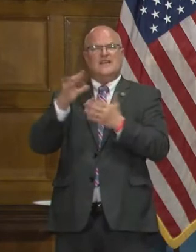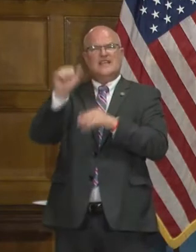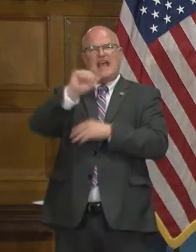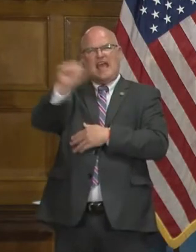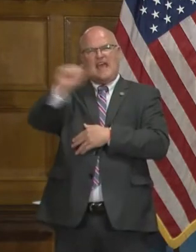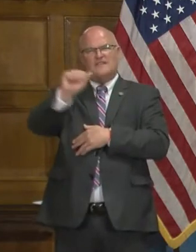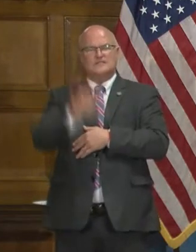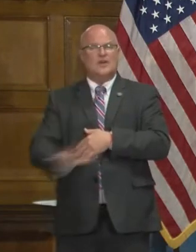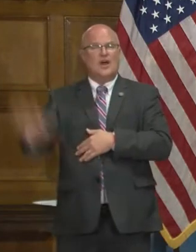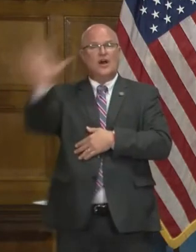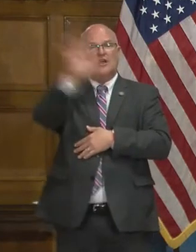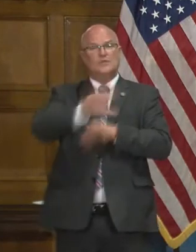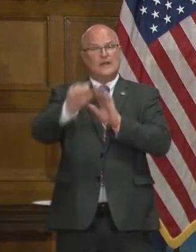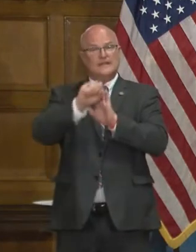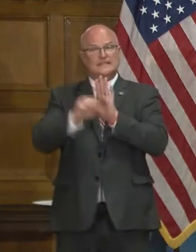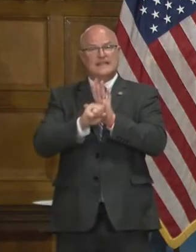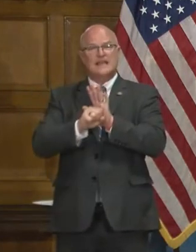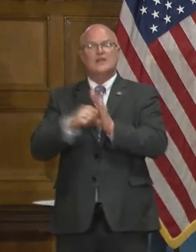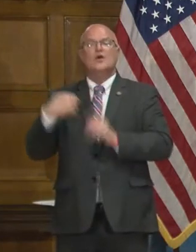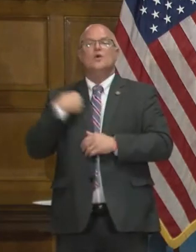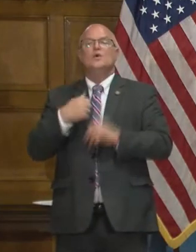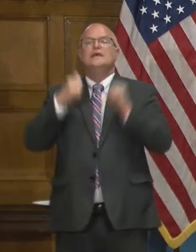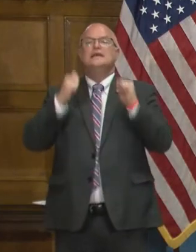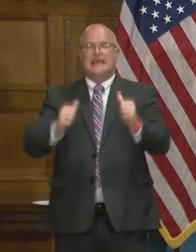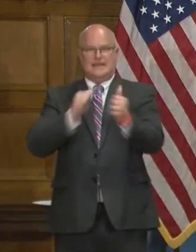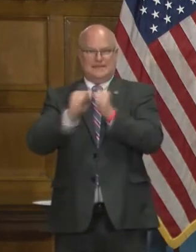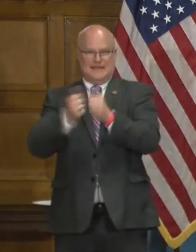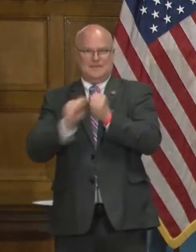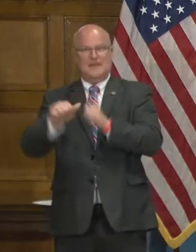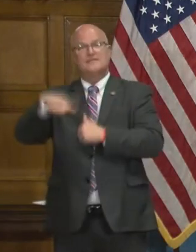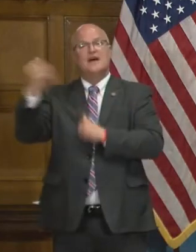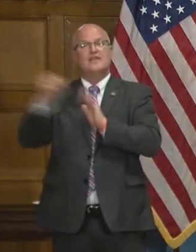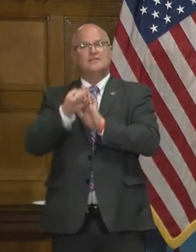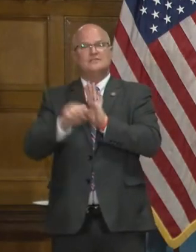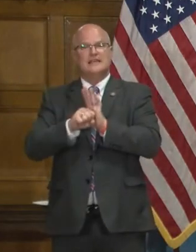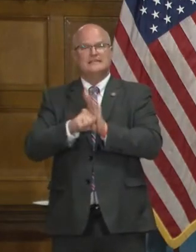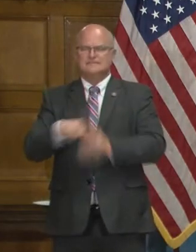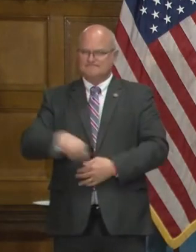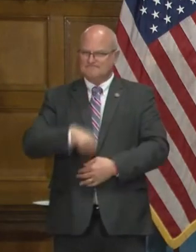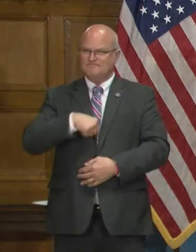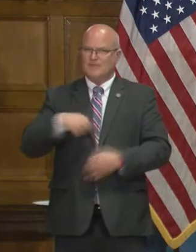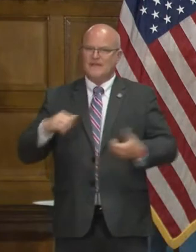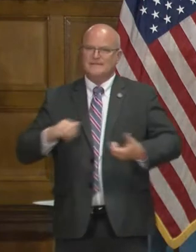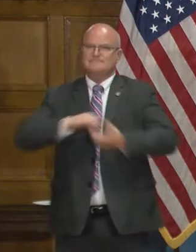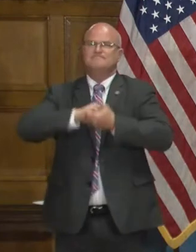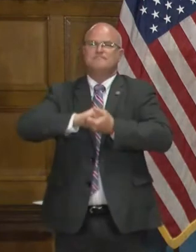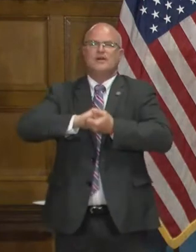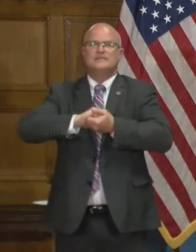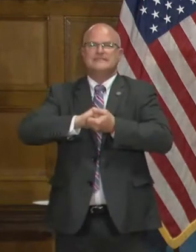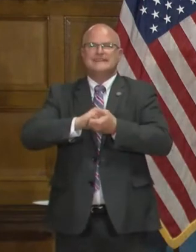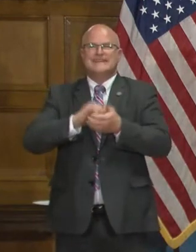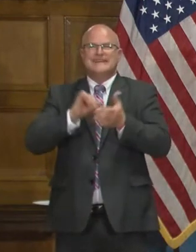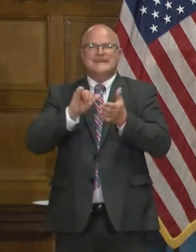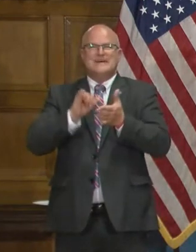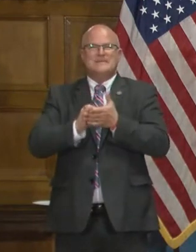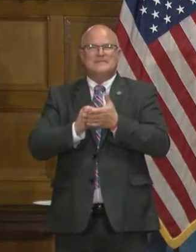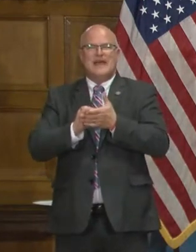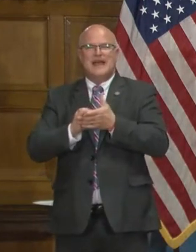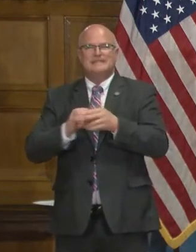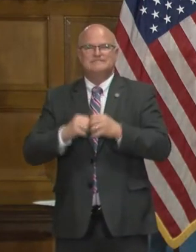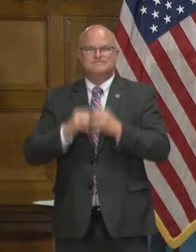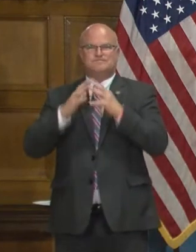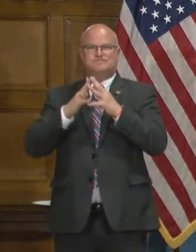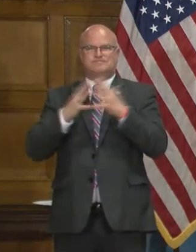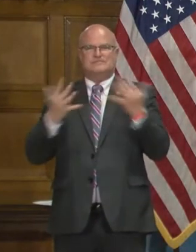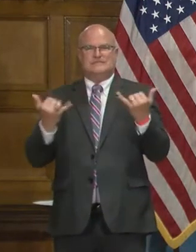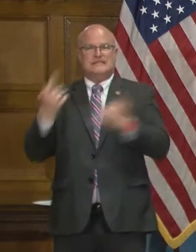salary across the state, so that we can be competitive. And I'm very proud of the partnership that is culminating here